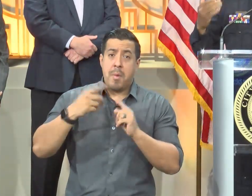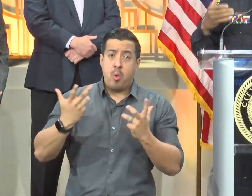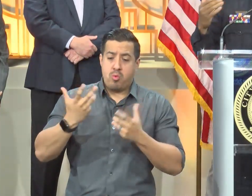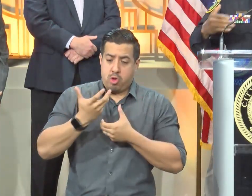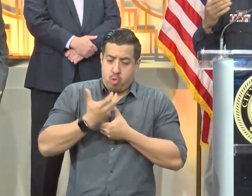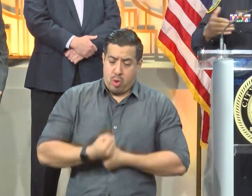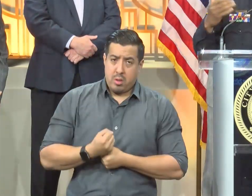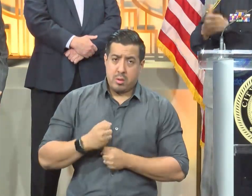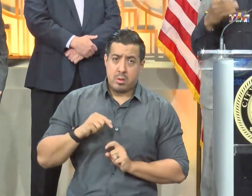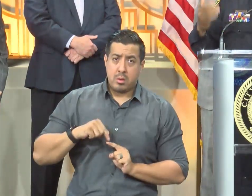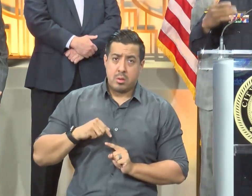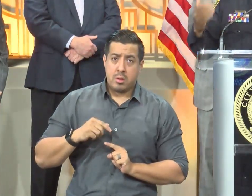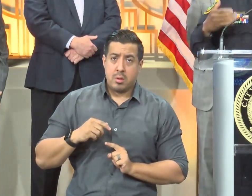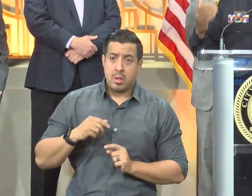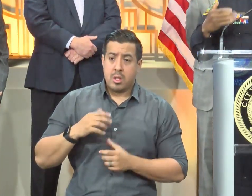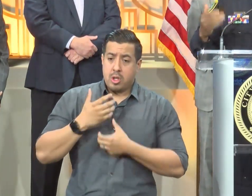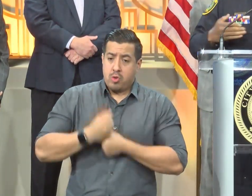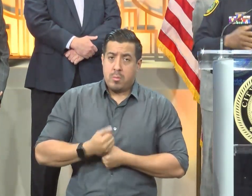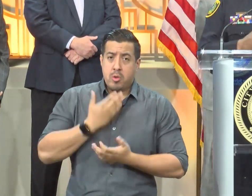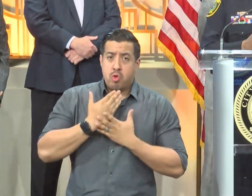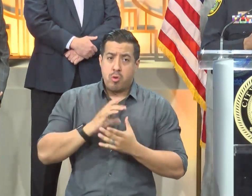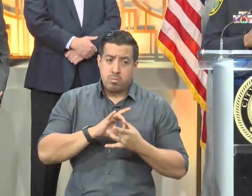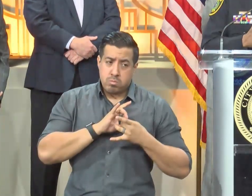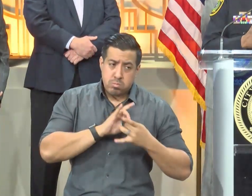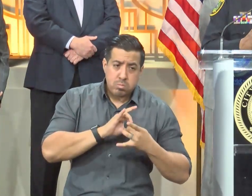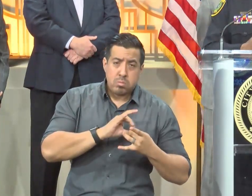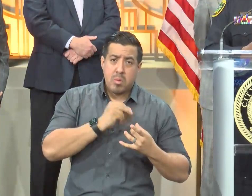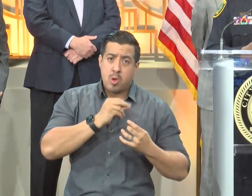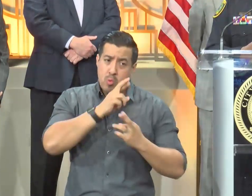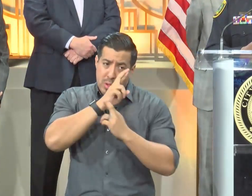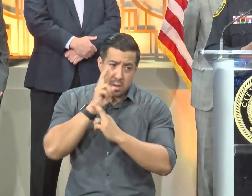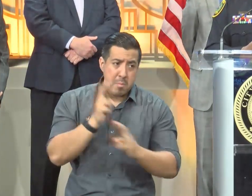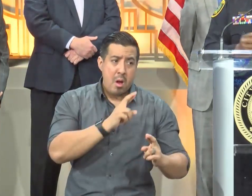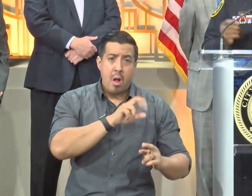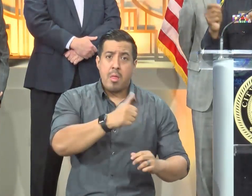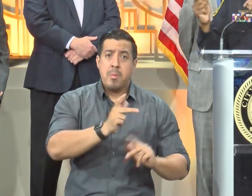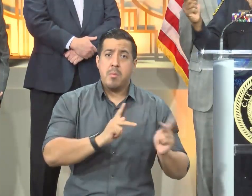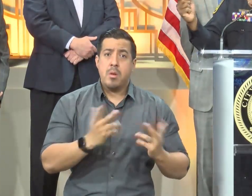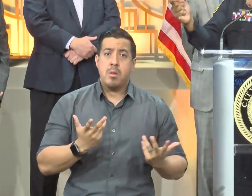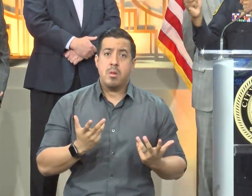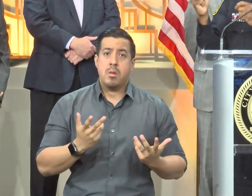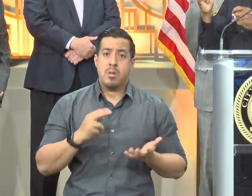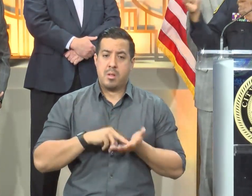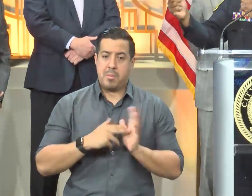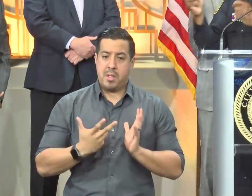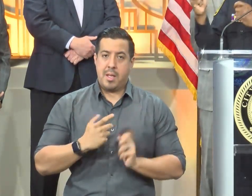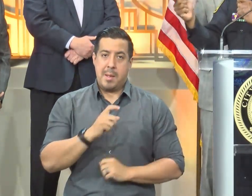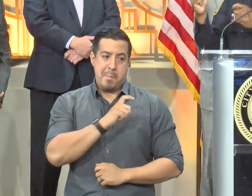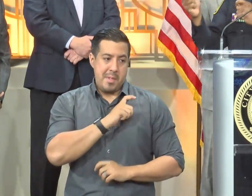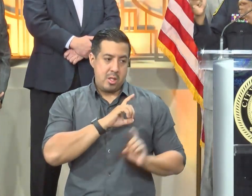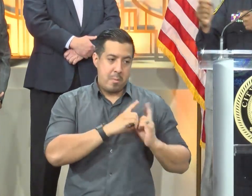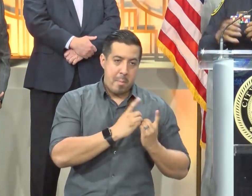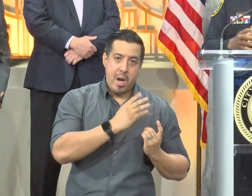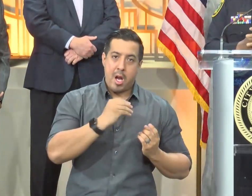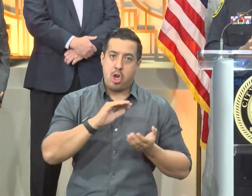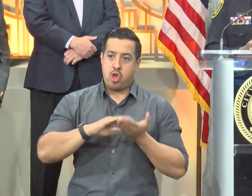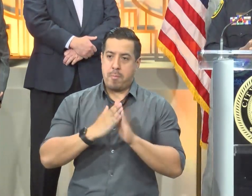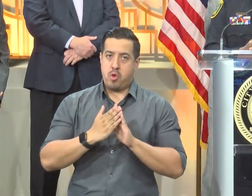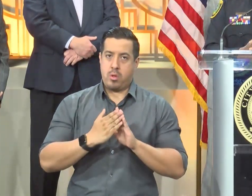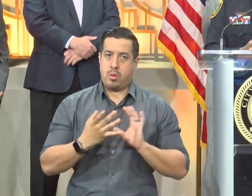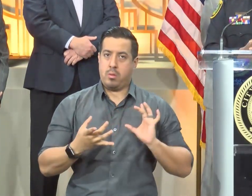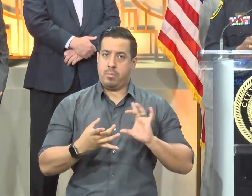trust and building relationships and respecting people, we talk about the police department and the community, and that's so